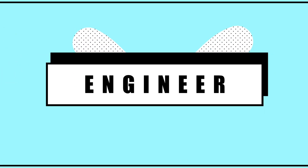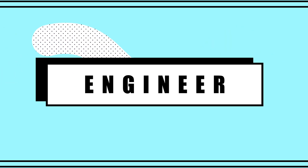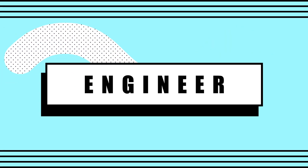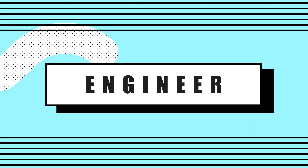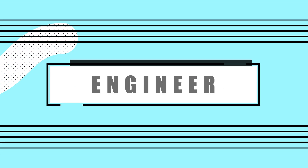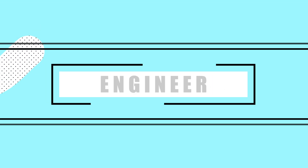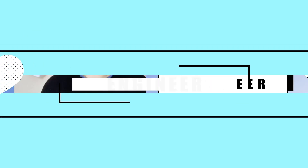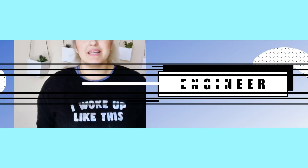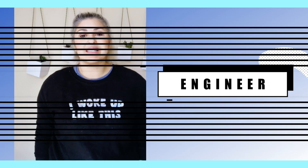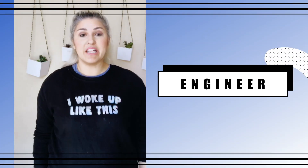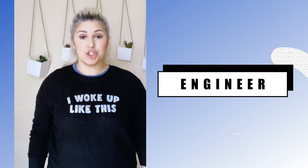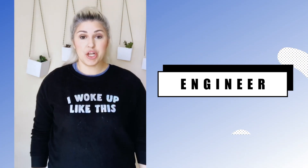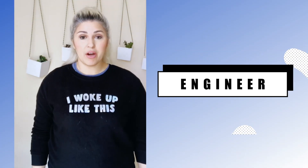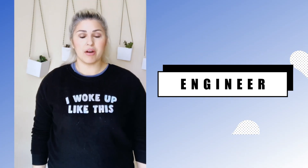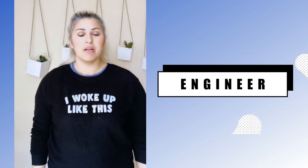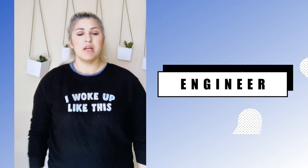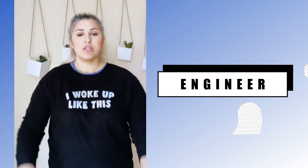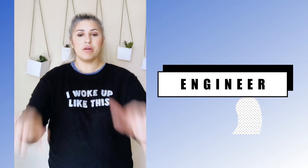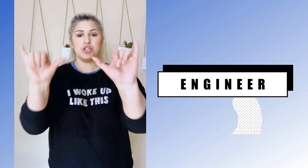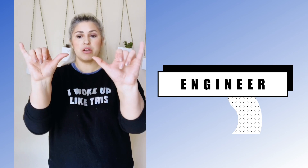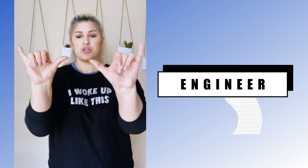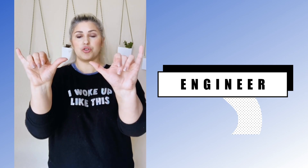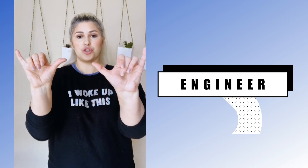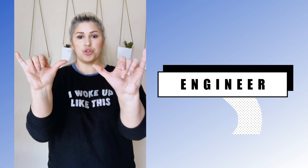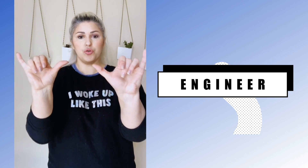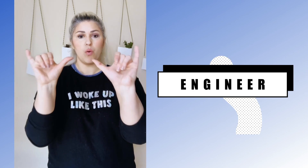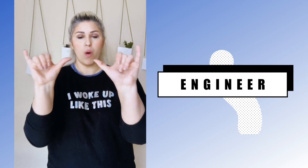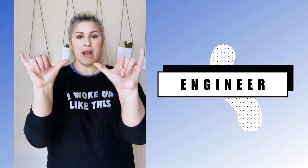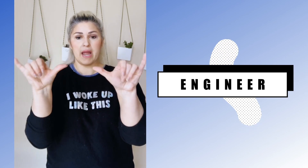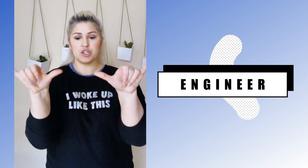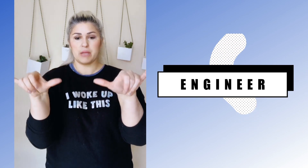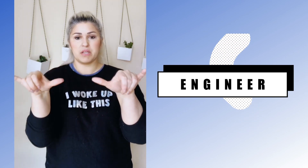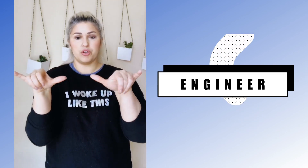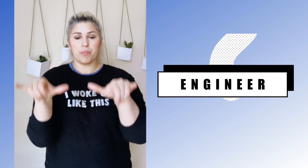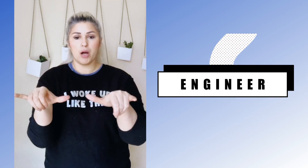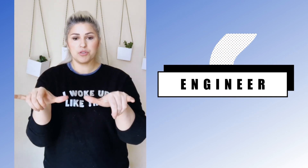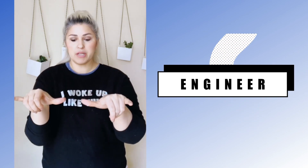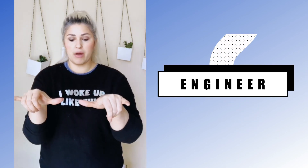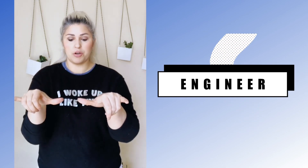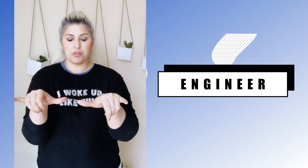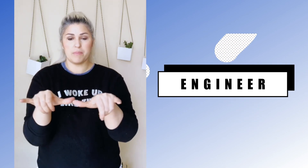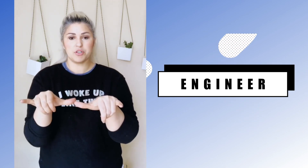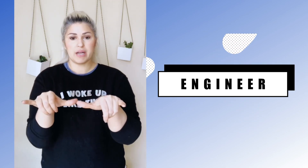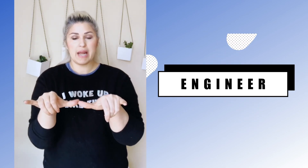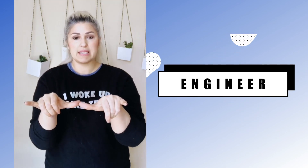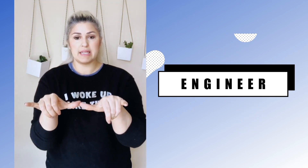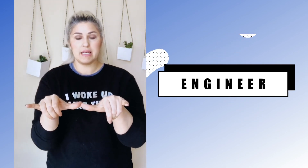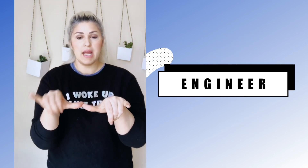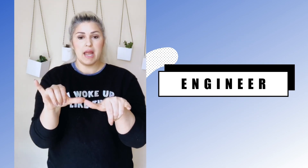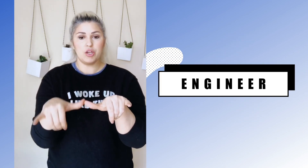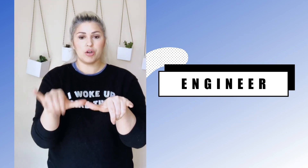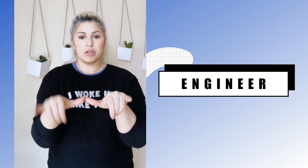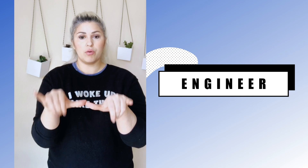Next one, this is a fun sign, is engineer. So engineer is your 2 Y handshapes, and your palms are down and your thumbs are